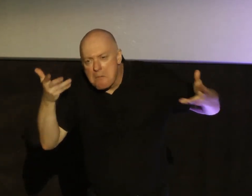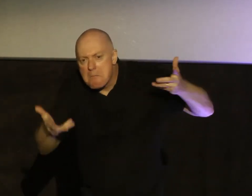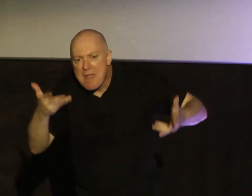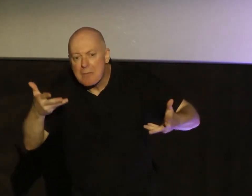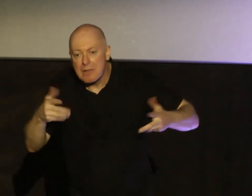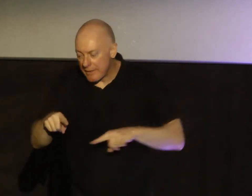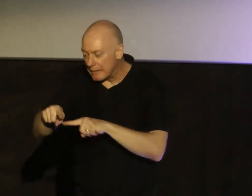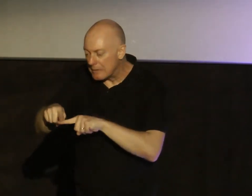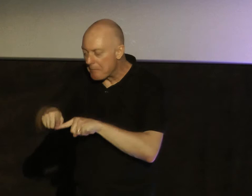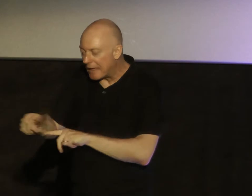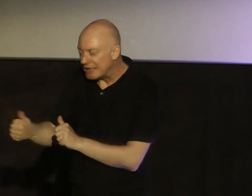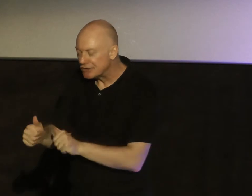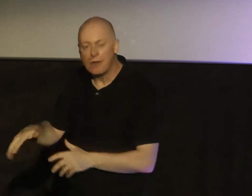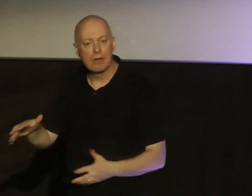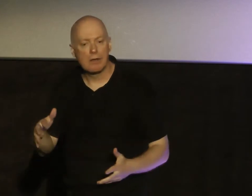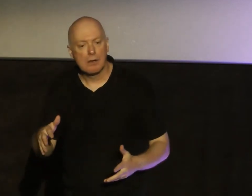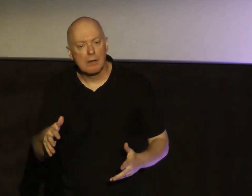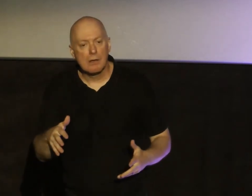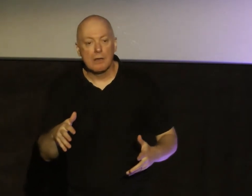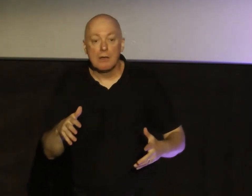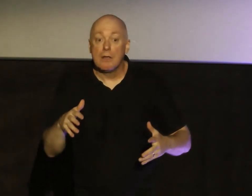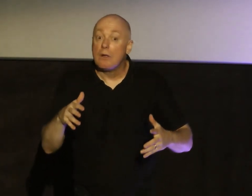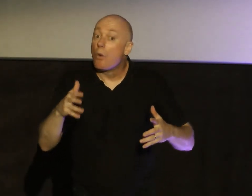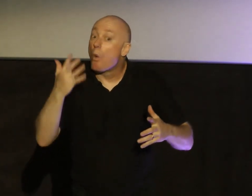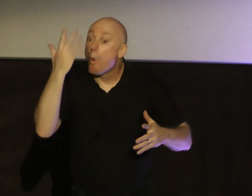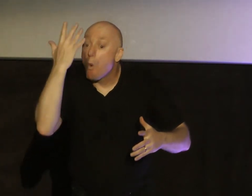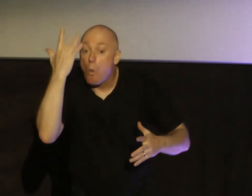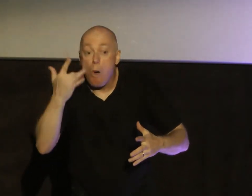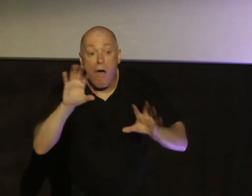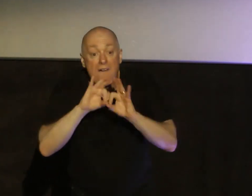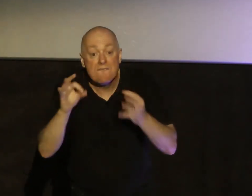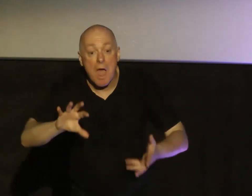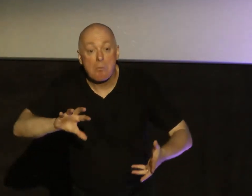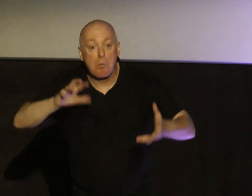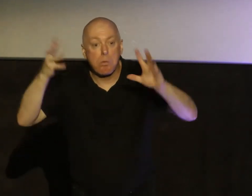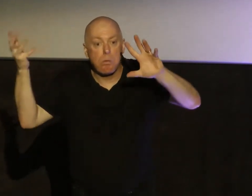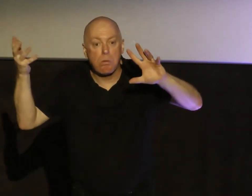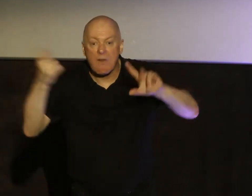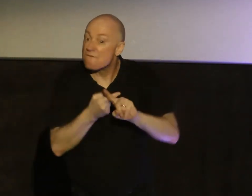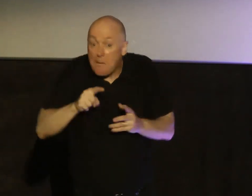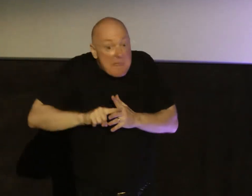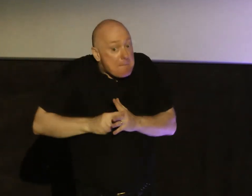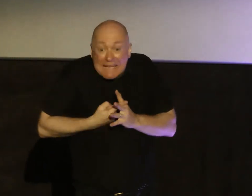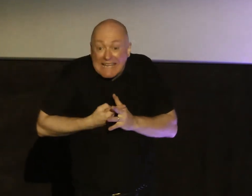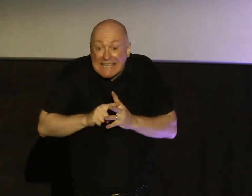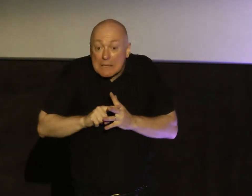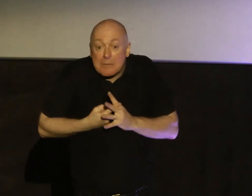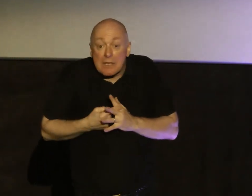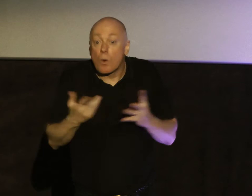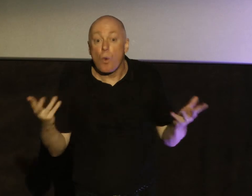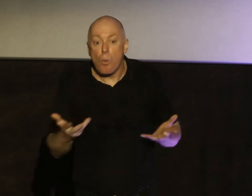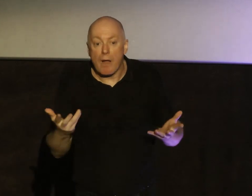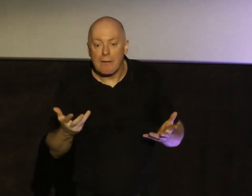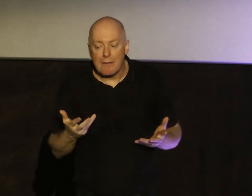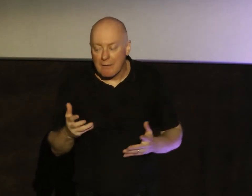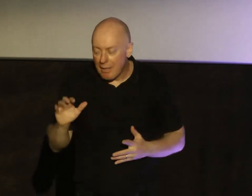another. And a major part of the dysfunction in this family from the very beginning has been this kind of